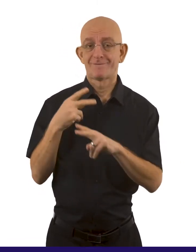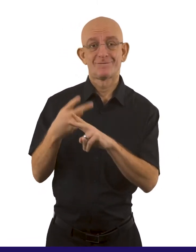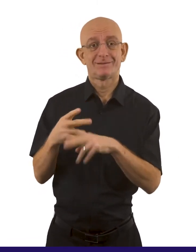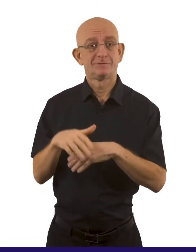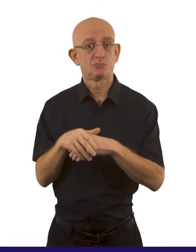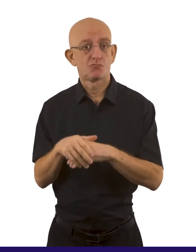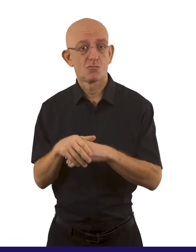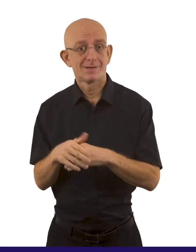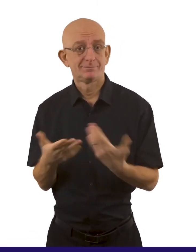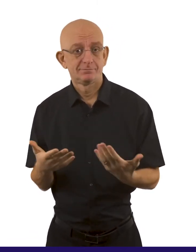visiting friends,